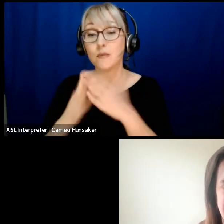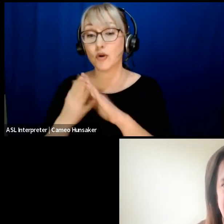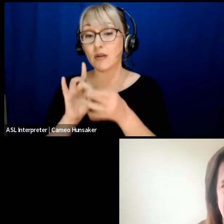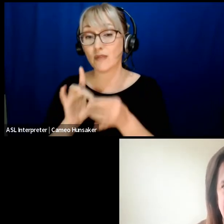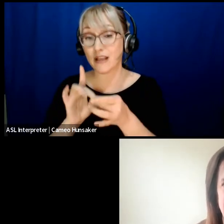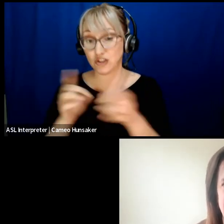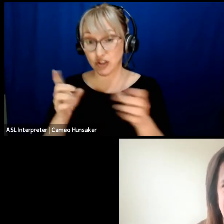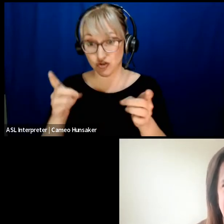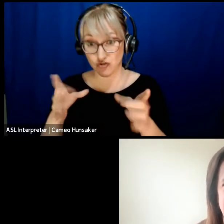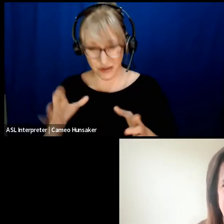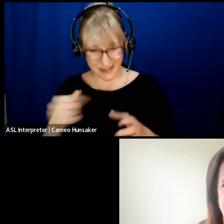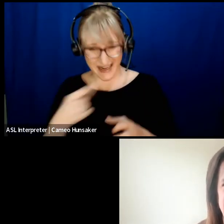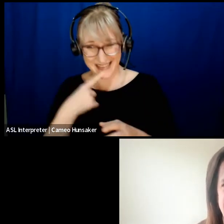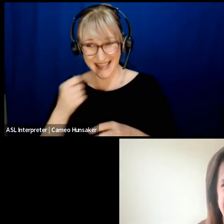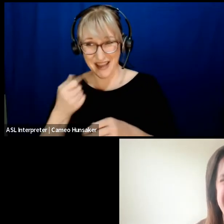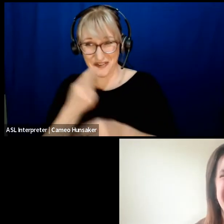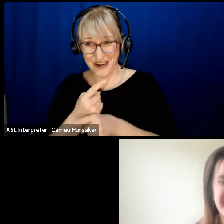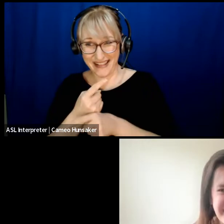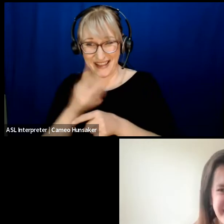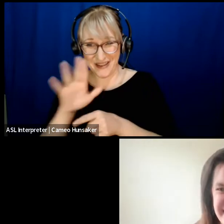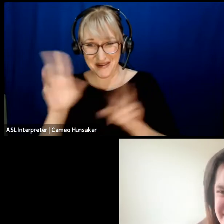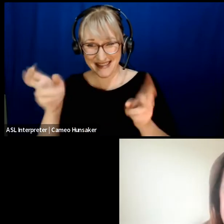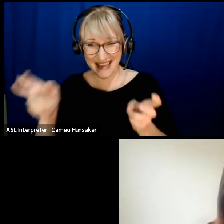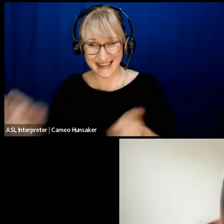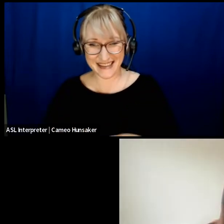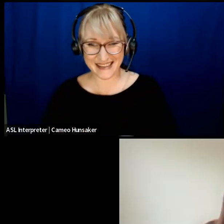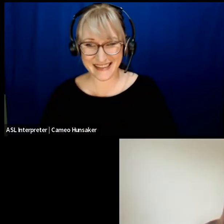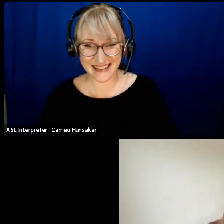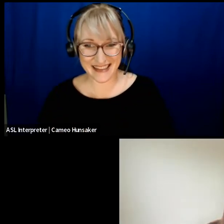So did I say that correctly, Nikki?